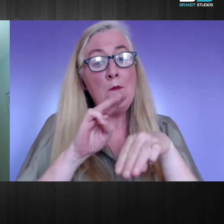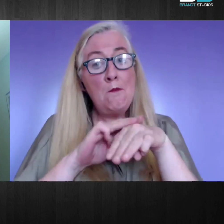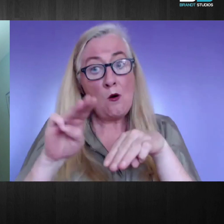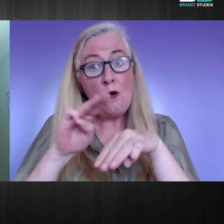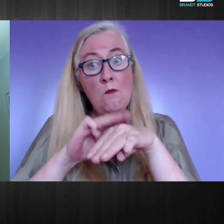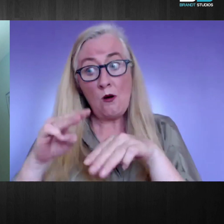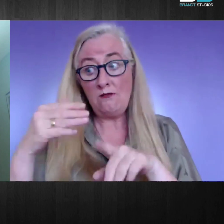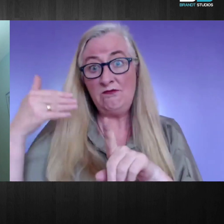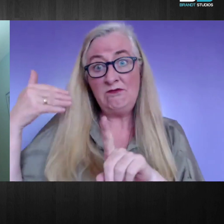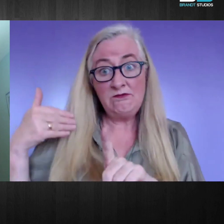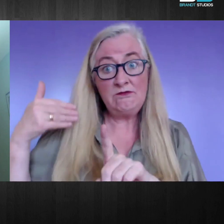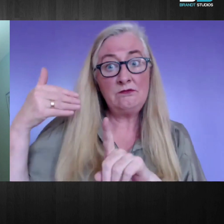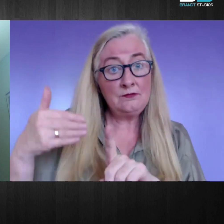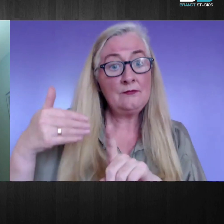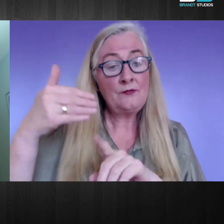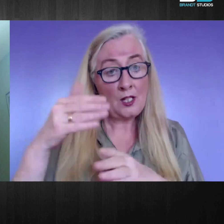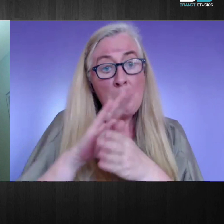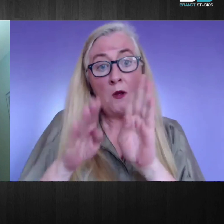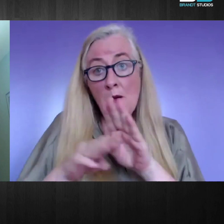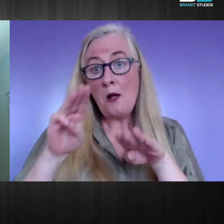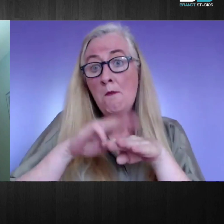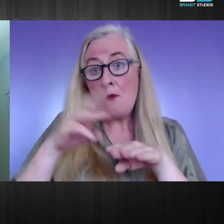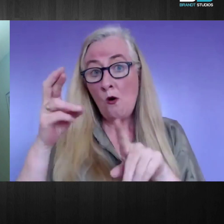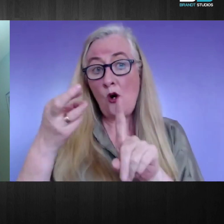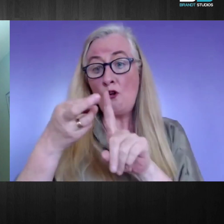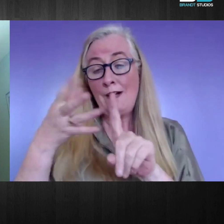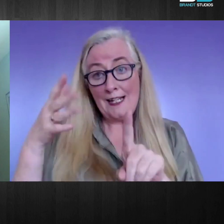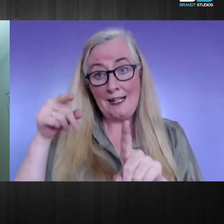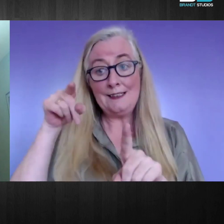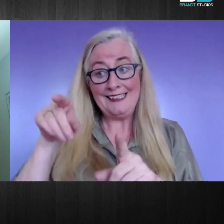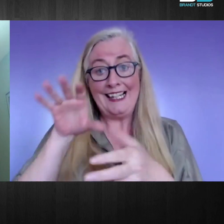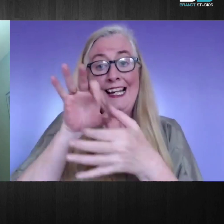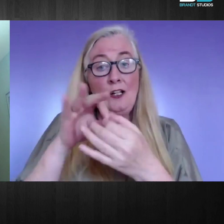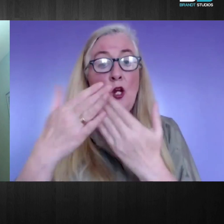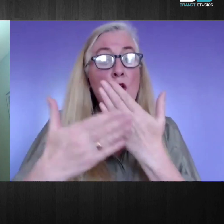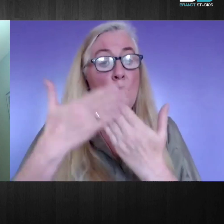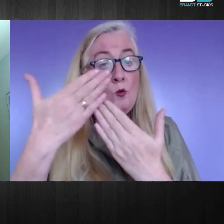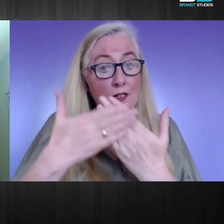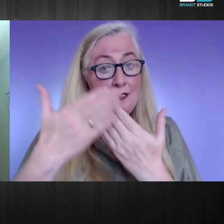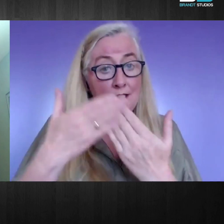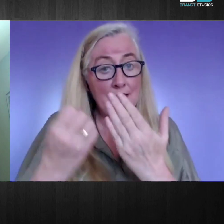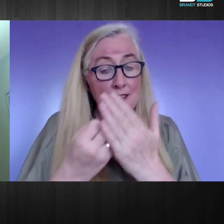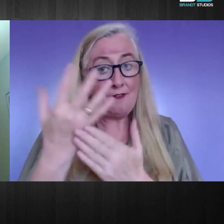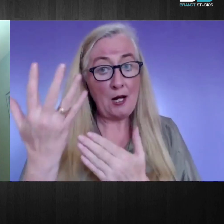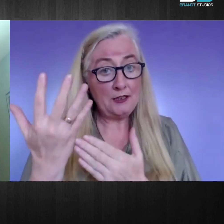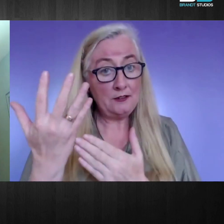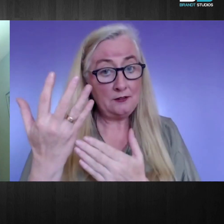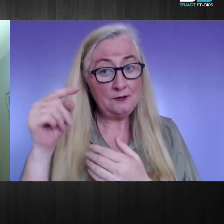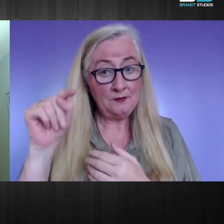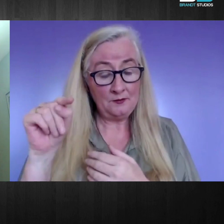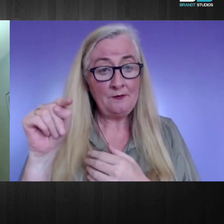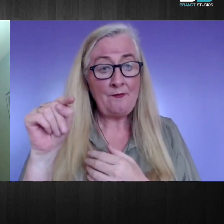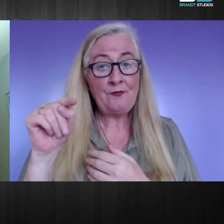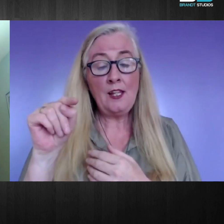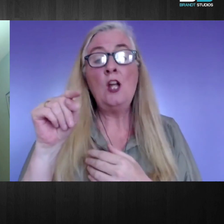as a tool or a mechanism for youth development activities and other forms of education. So